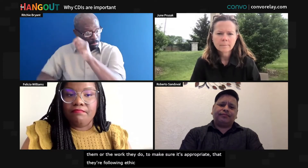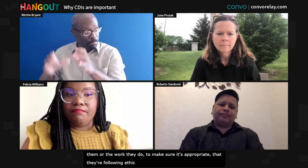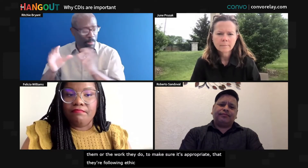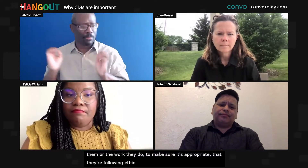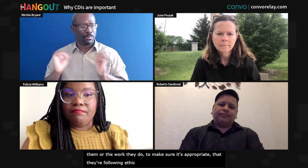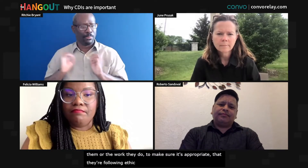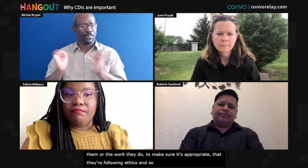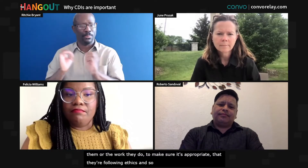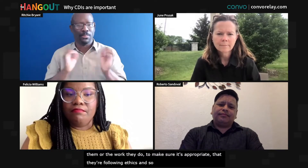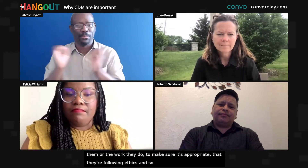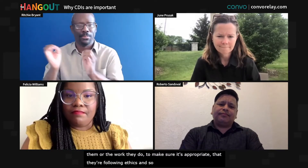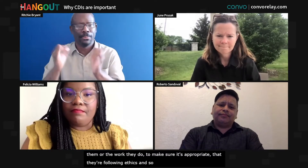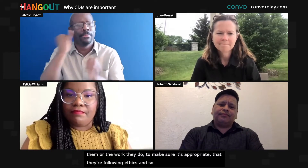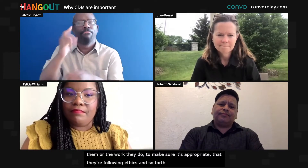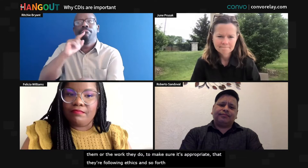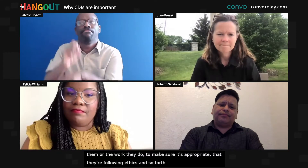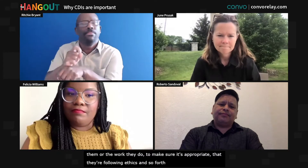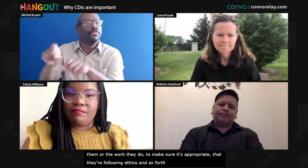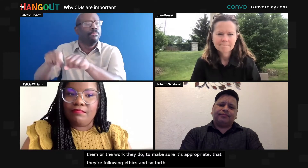are certified.